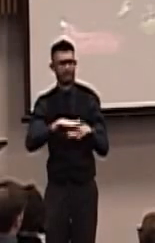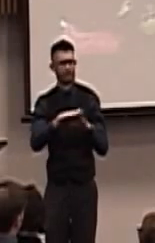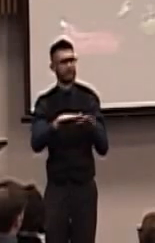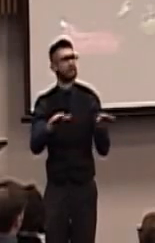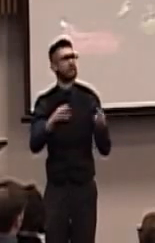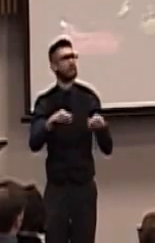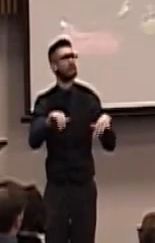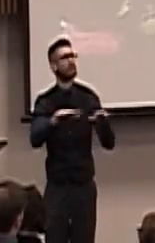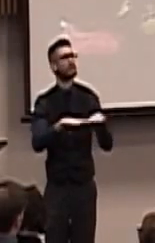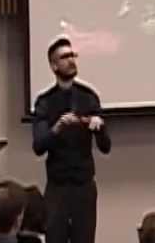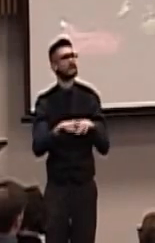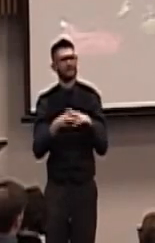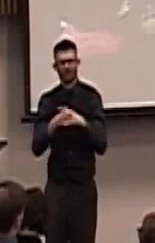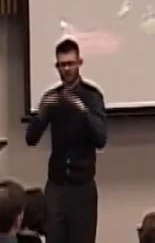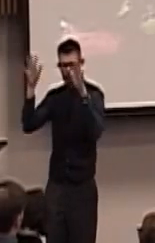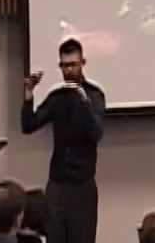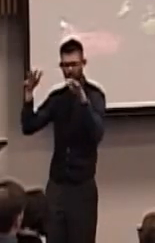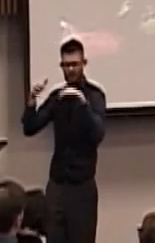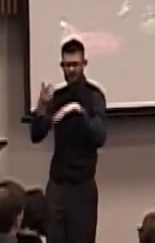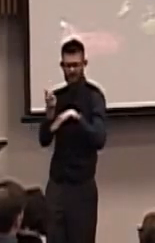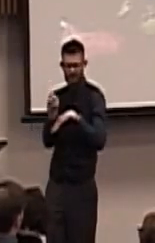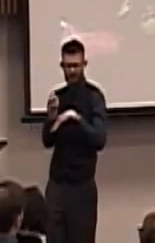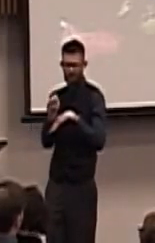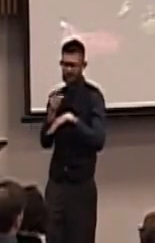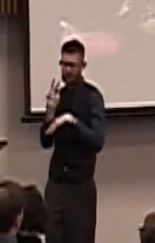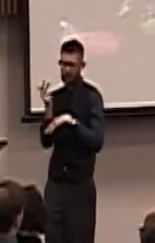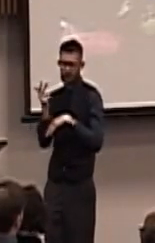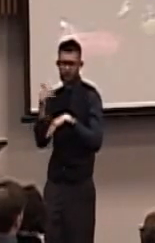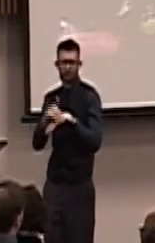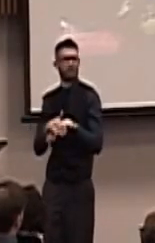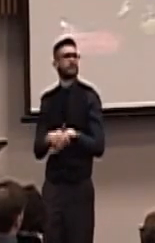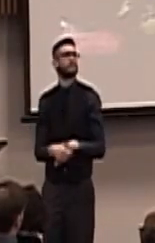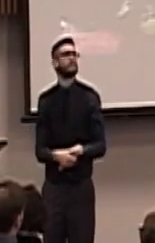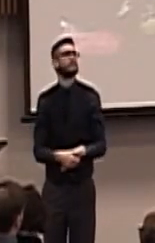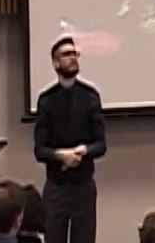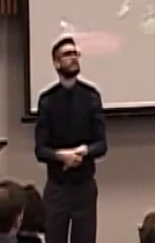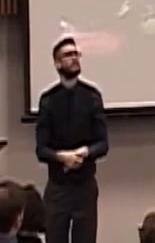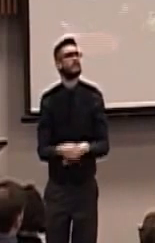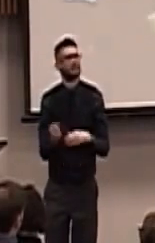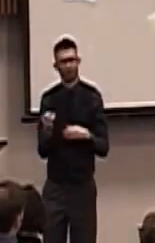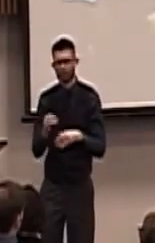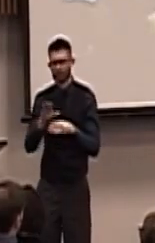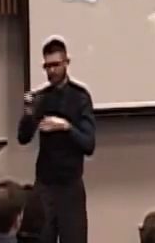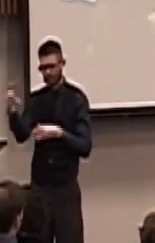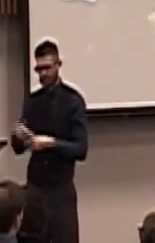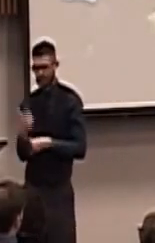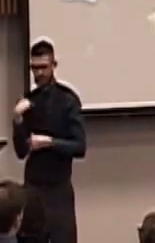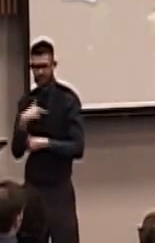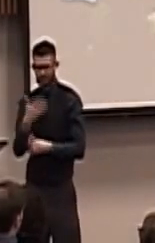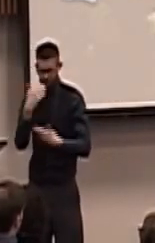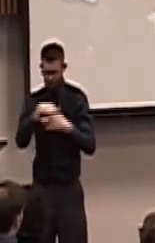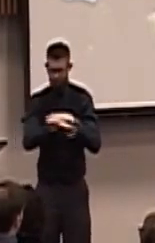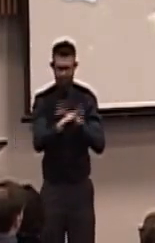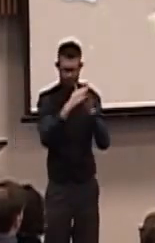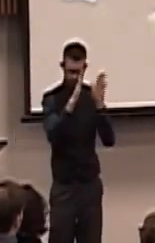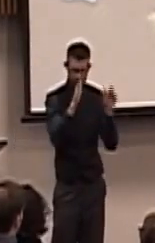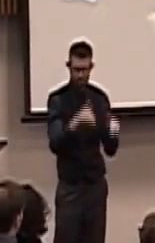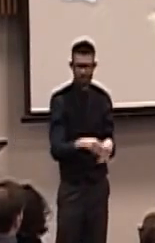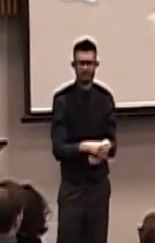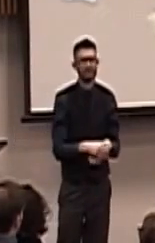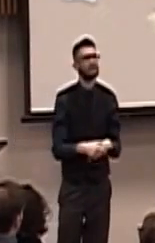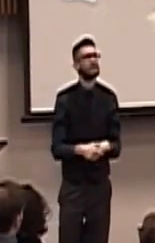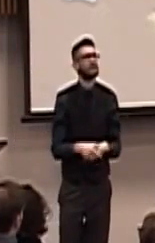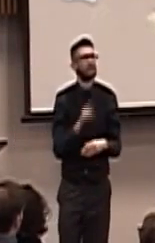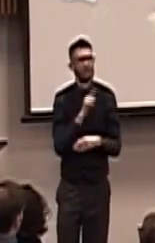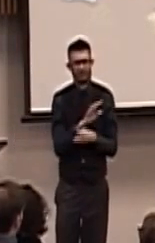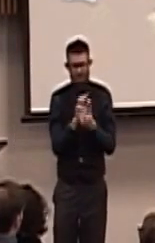Started raining a little bit the third night. So they invited us to come in and get out of the rain. It's kind of squishy in